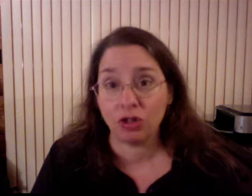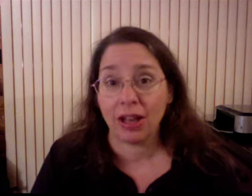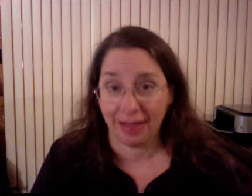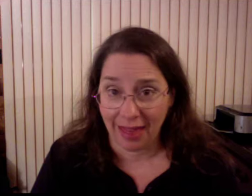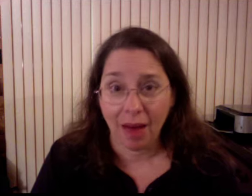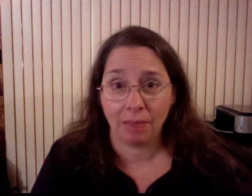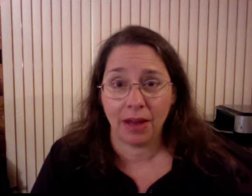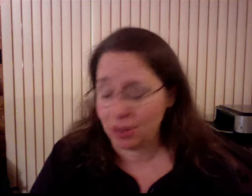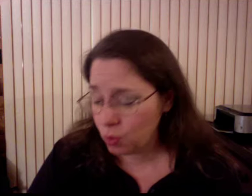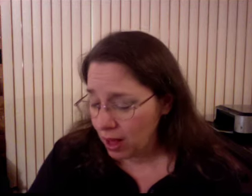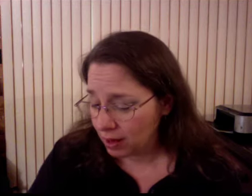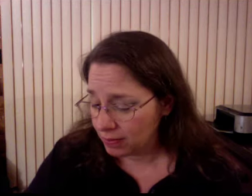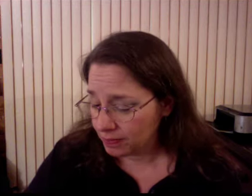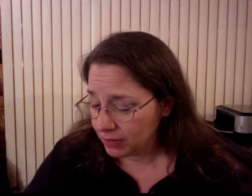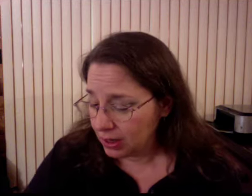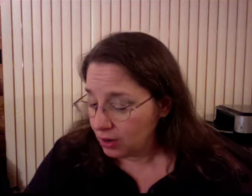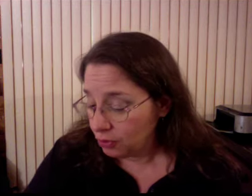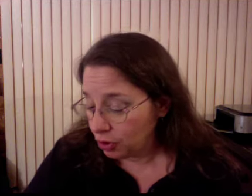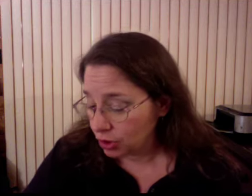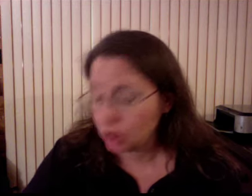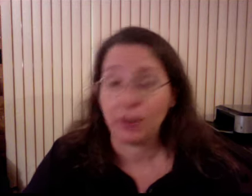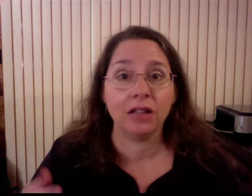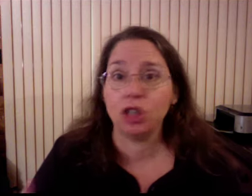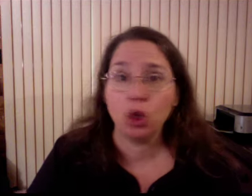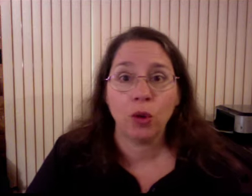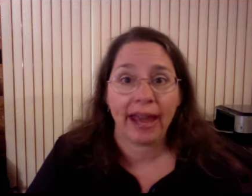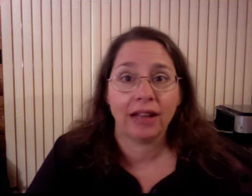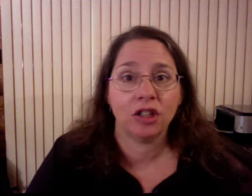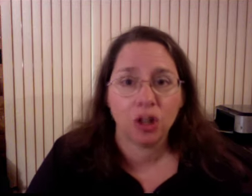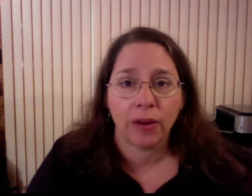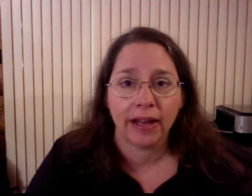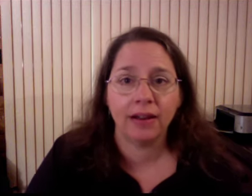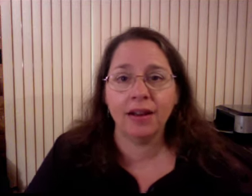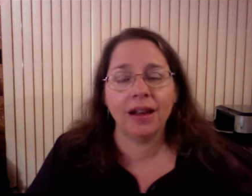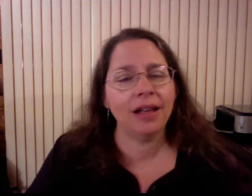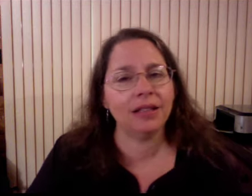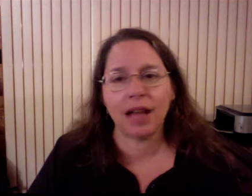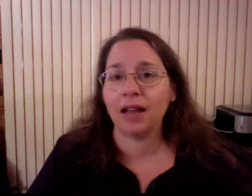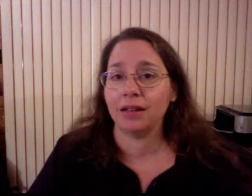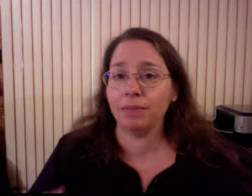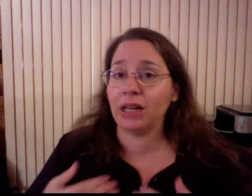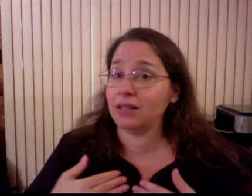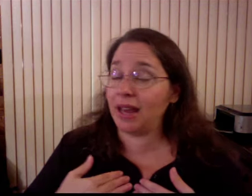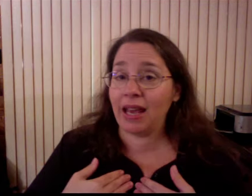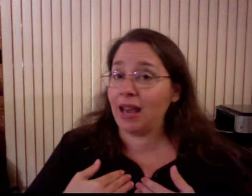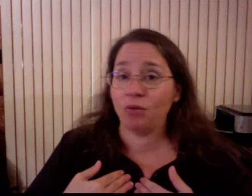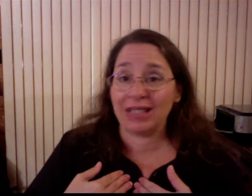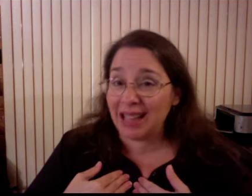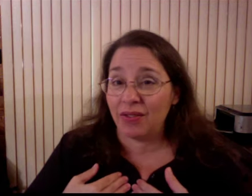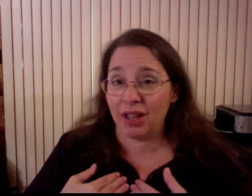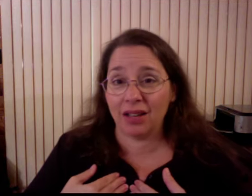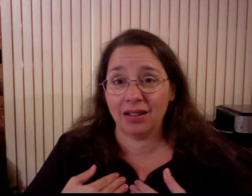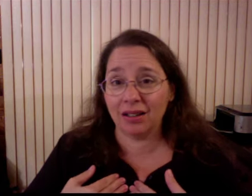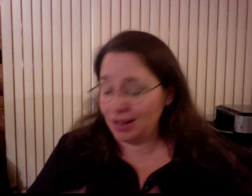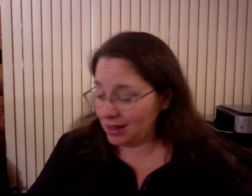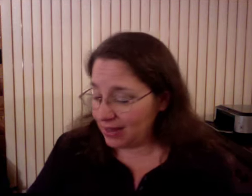frustrate them as well. First, because you can't do it, and second, because they can't receive it. They